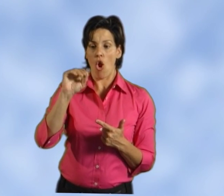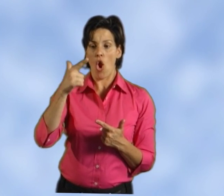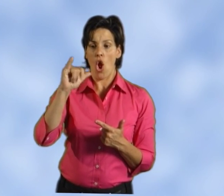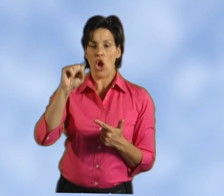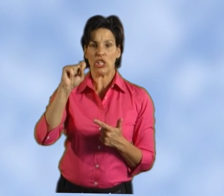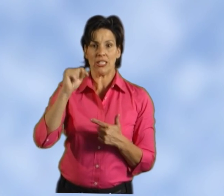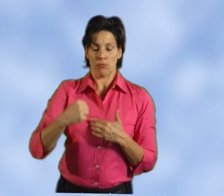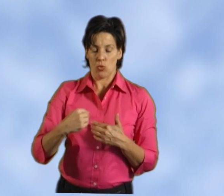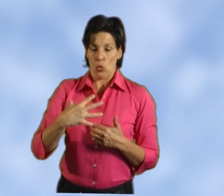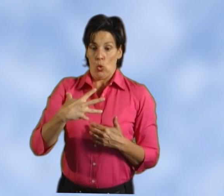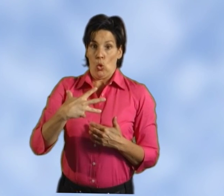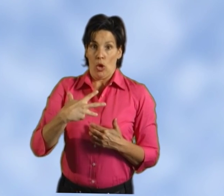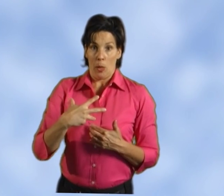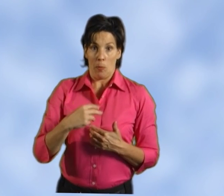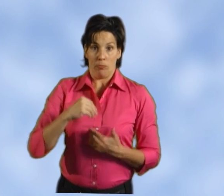a radiologist,